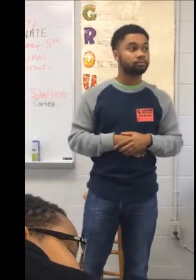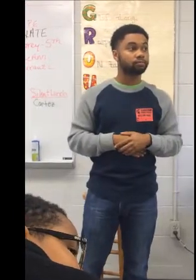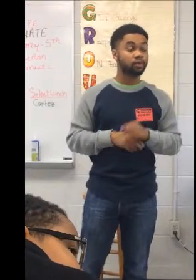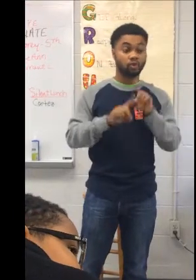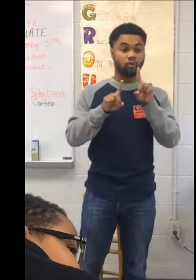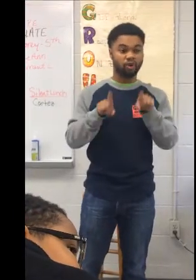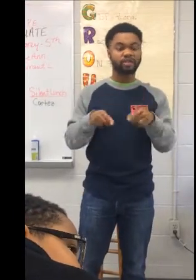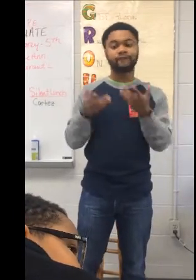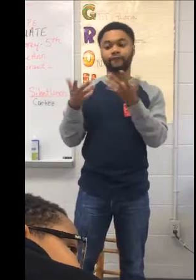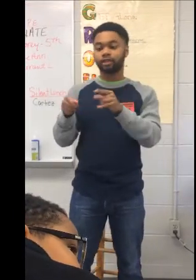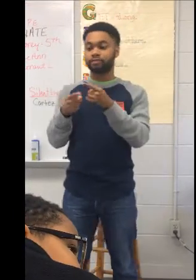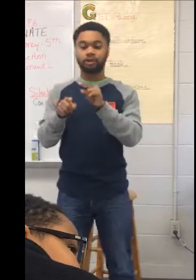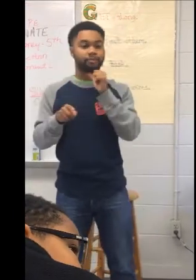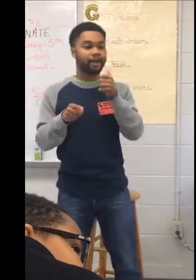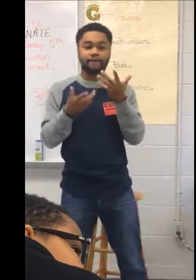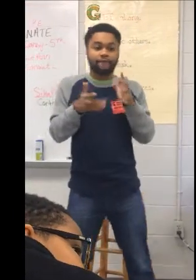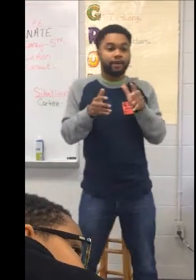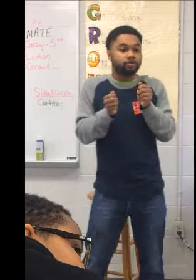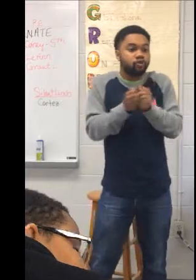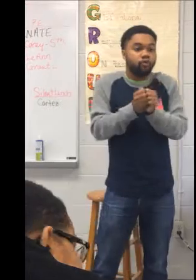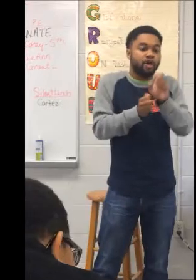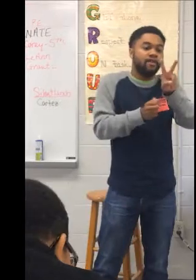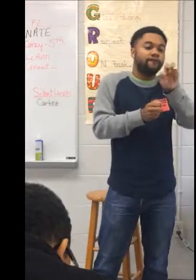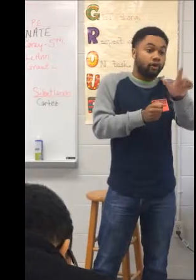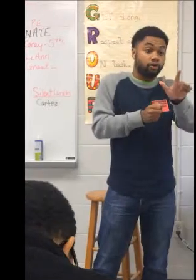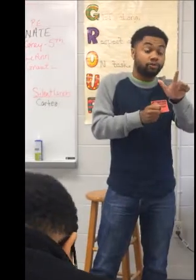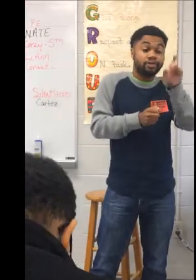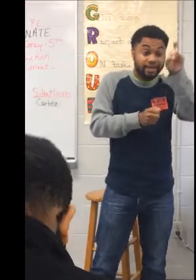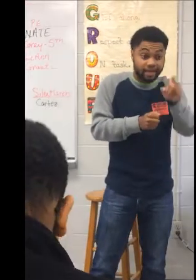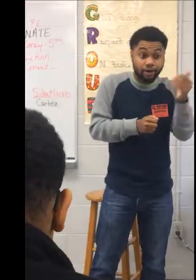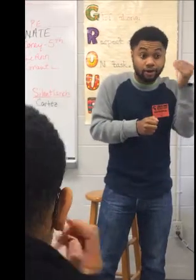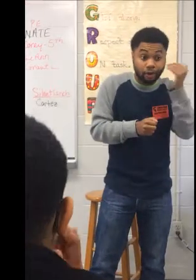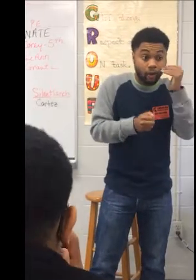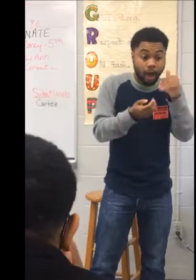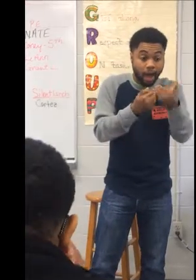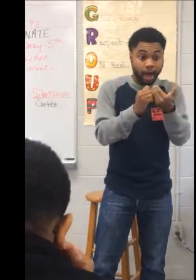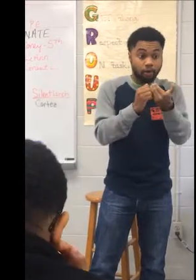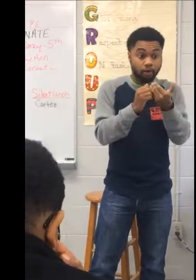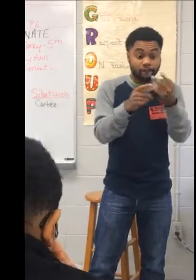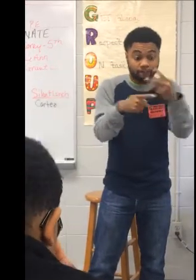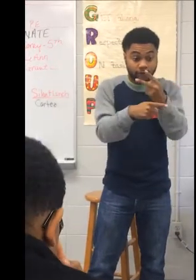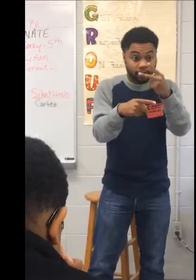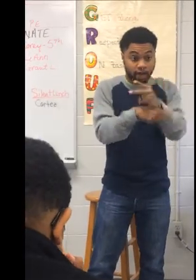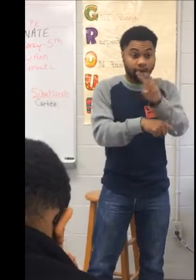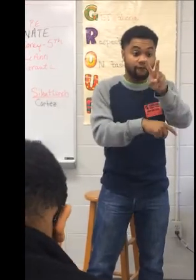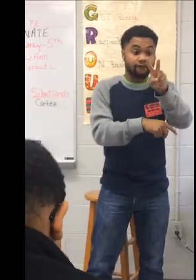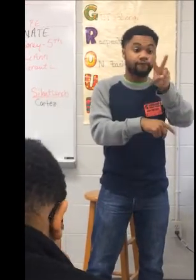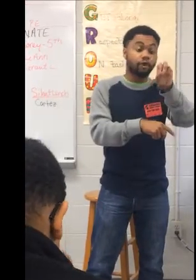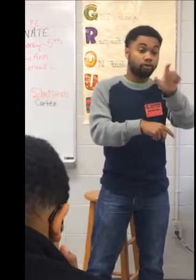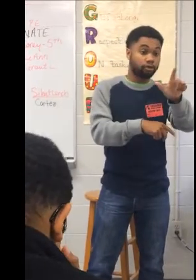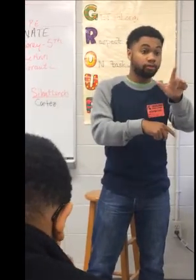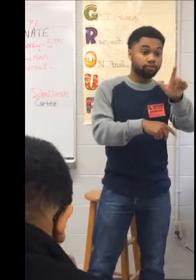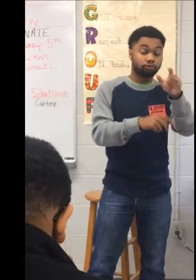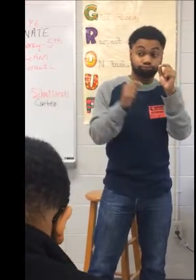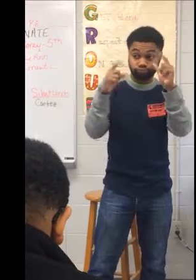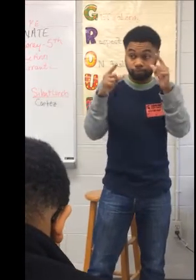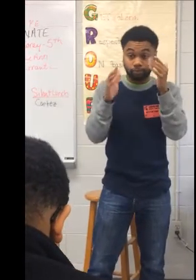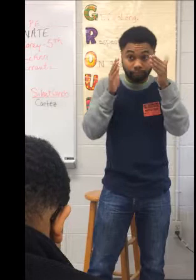volume and things that we're going to add to it. Y'all got to be able to get this. So wake up and pay attention. We put a 1 under it to make it